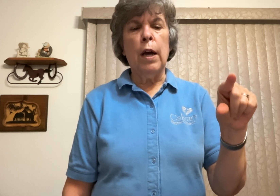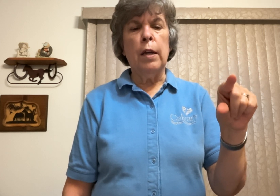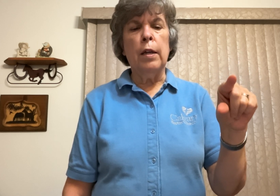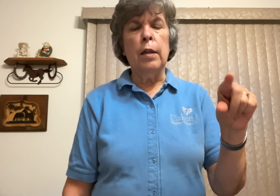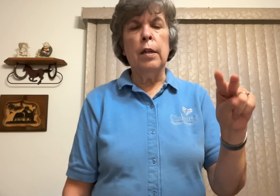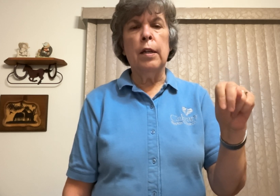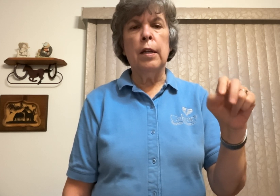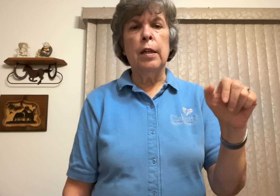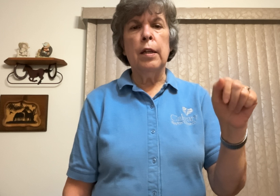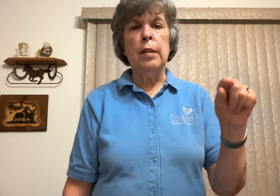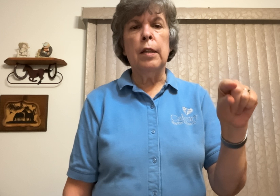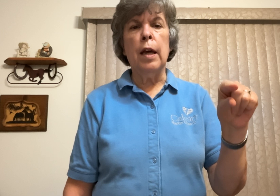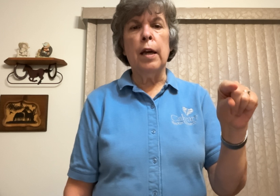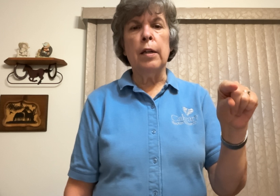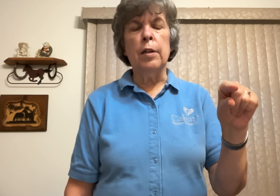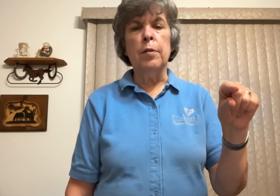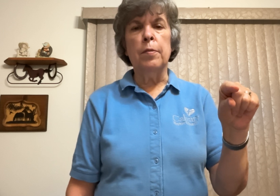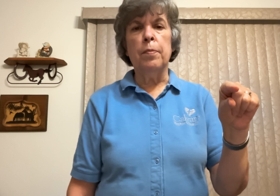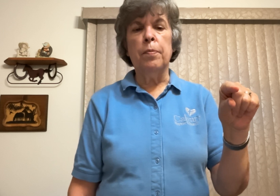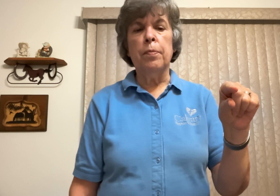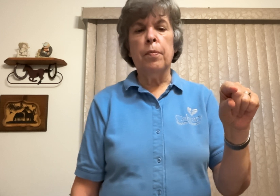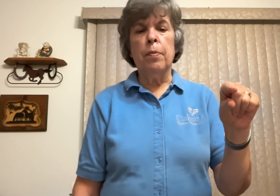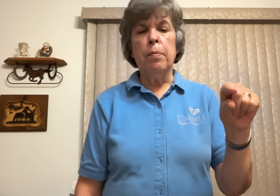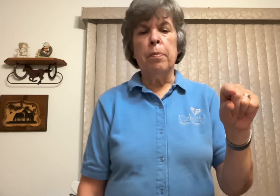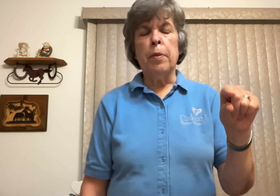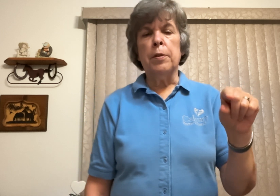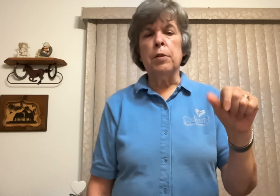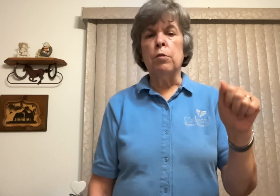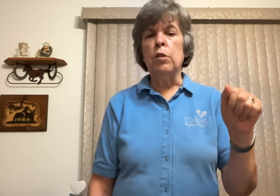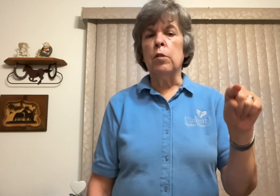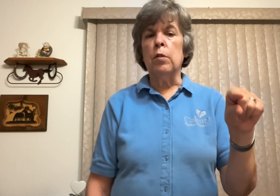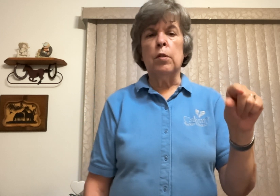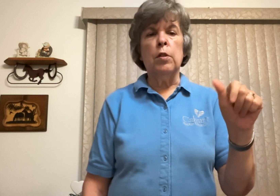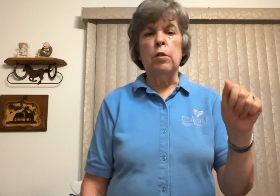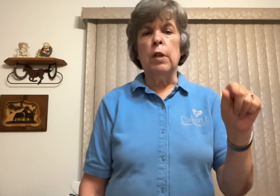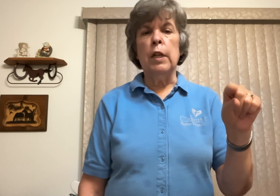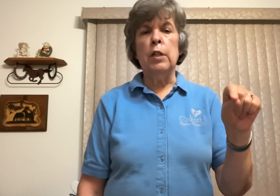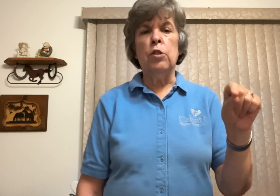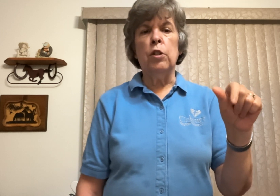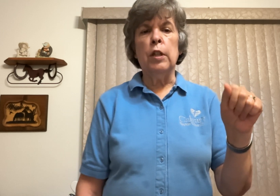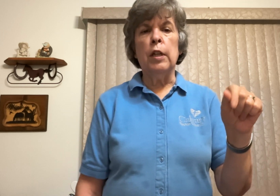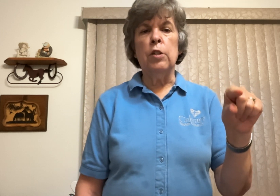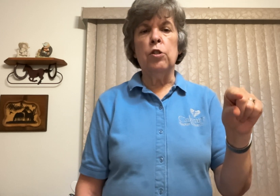wag, nag. So just, AG, AG.